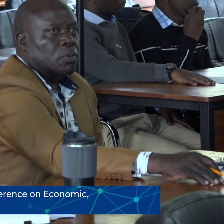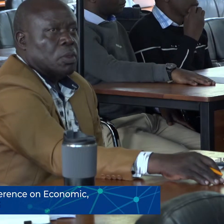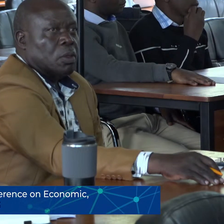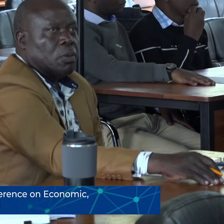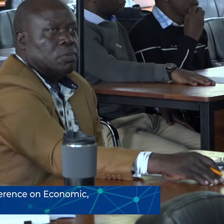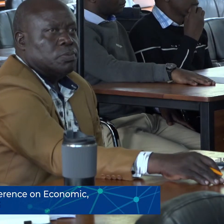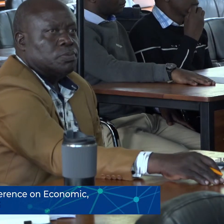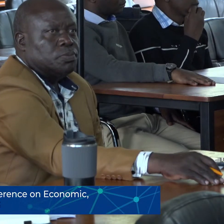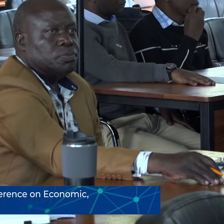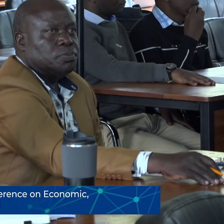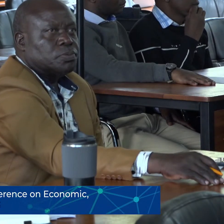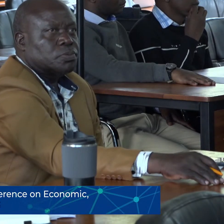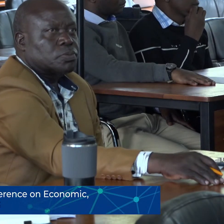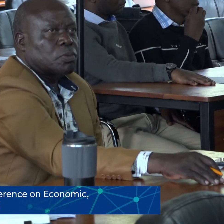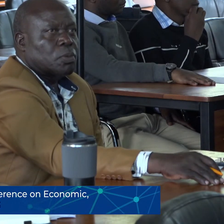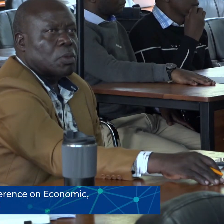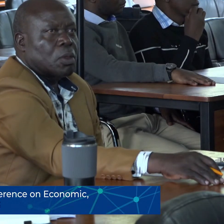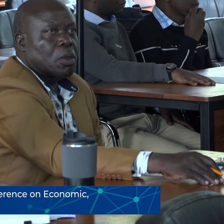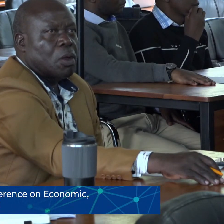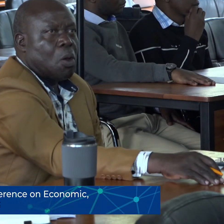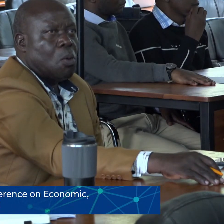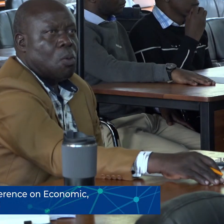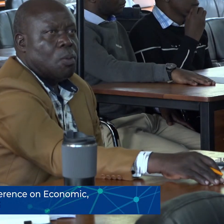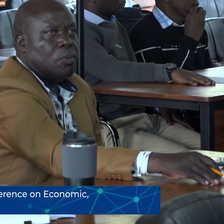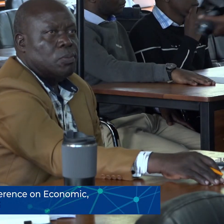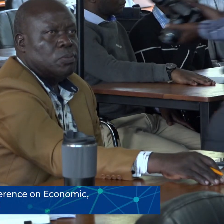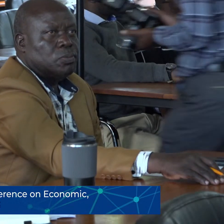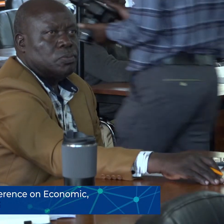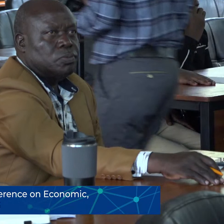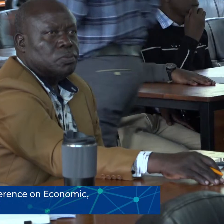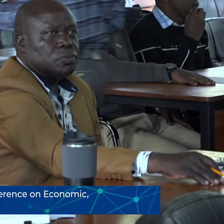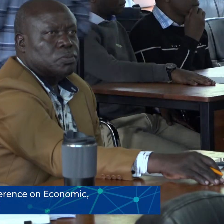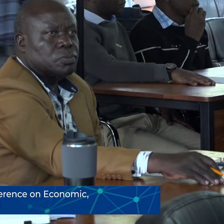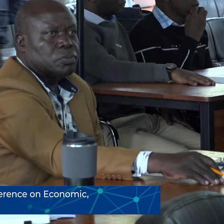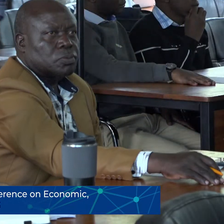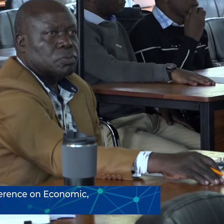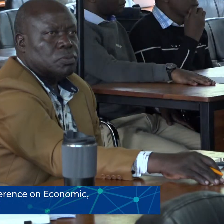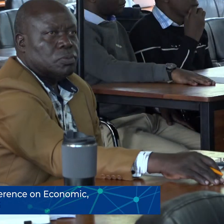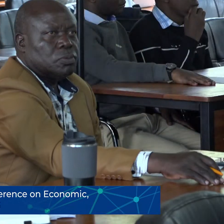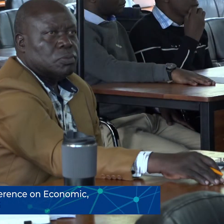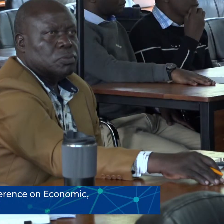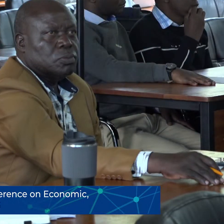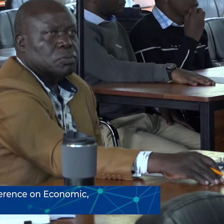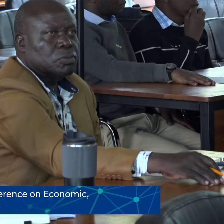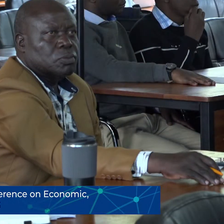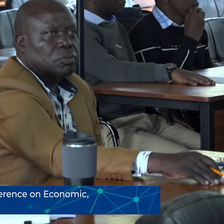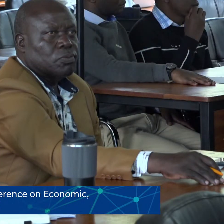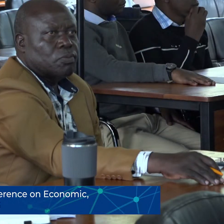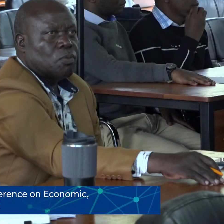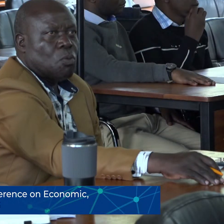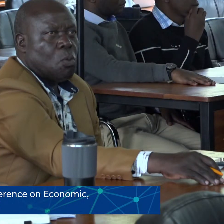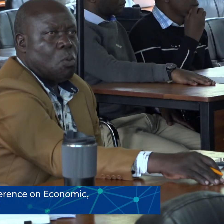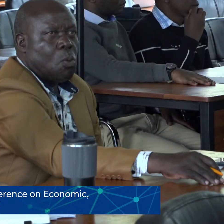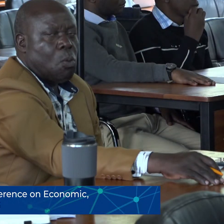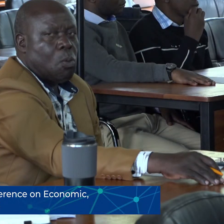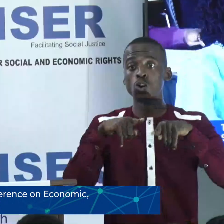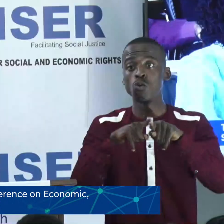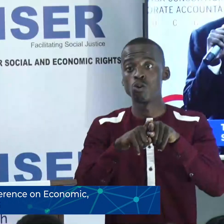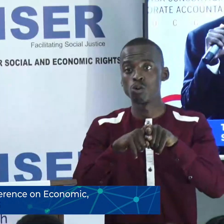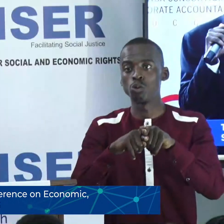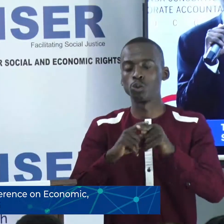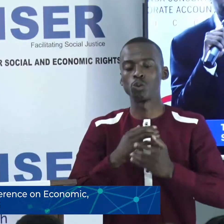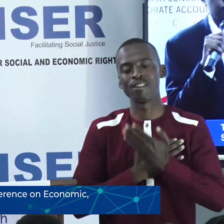conveners, including the Public Interest Law Clinic and the Initiative for Social and Economic Rights. We also pay